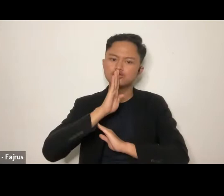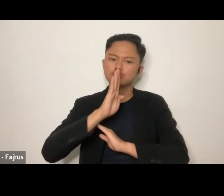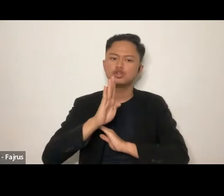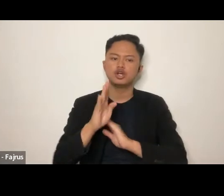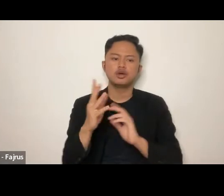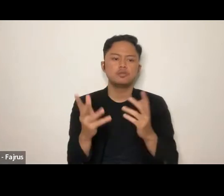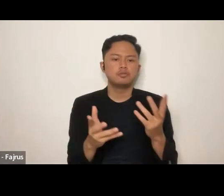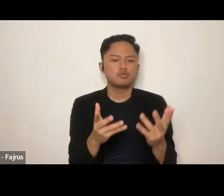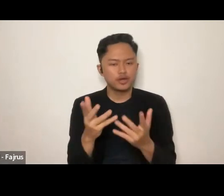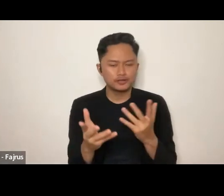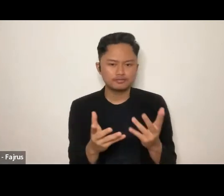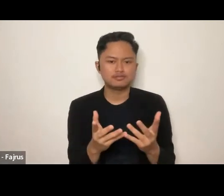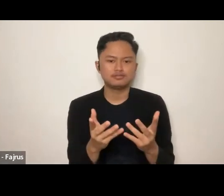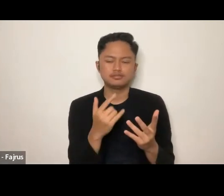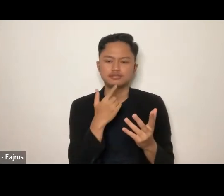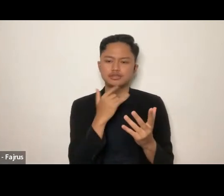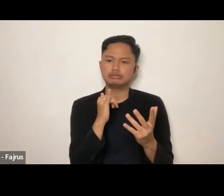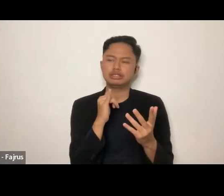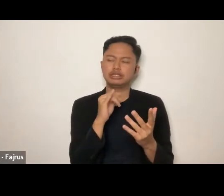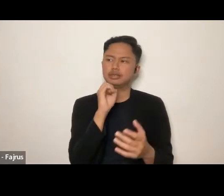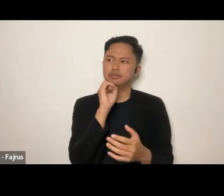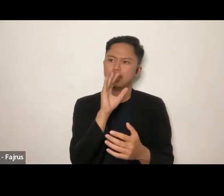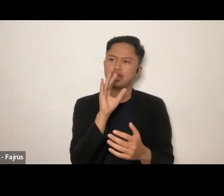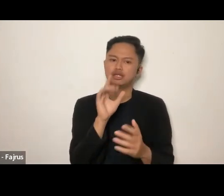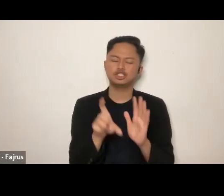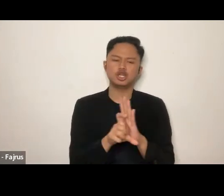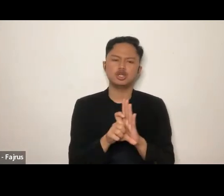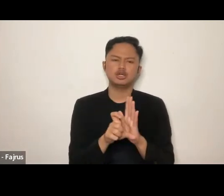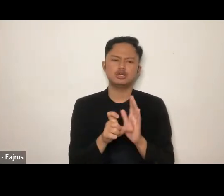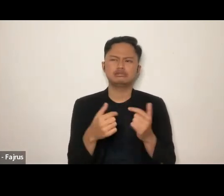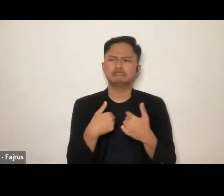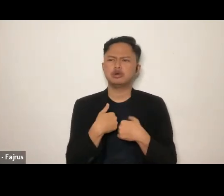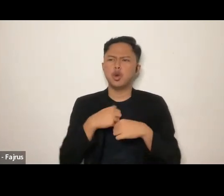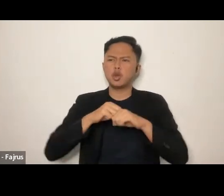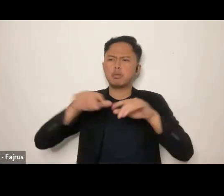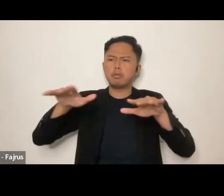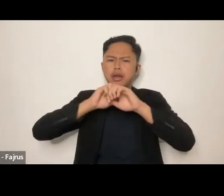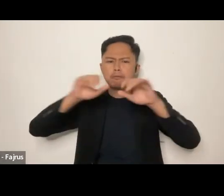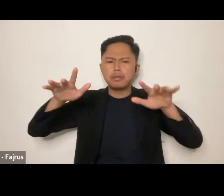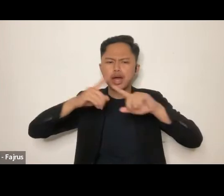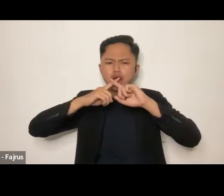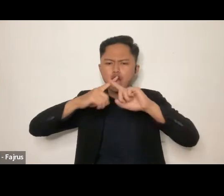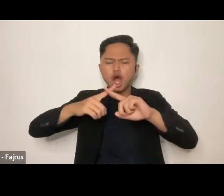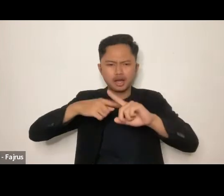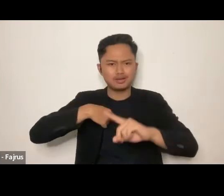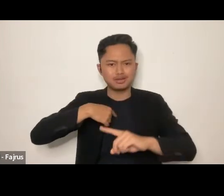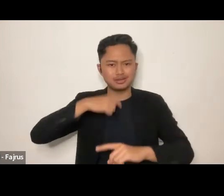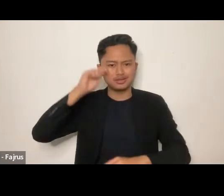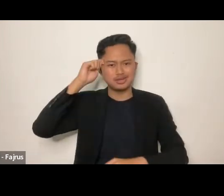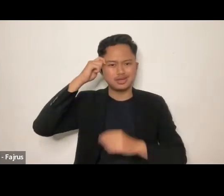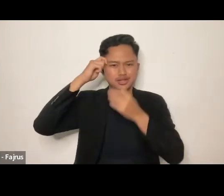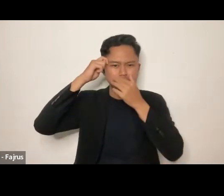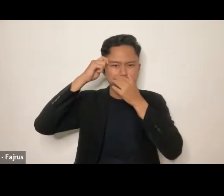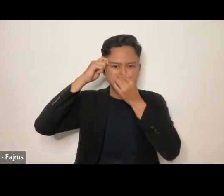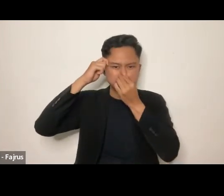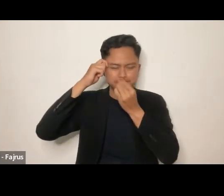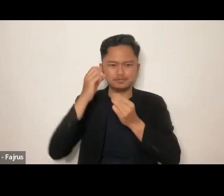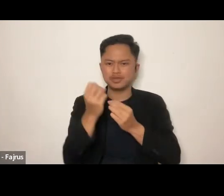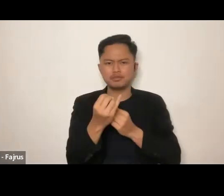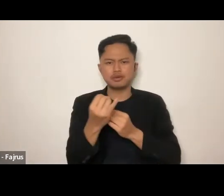be saying that we are spreading hoaxes. I remember I have several